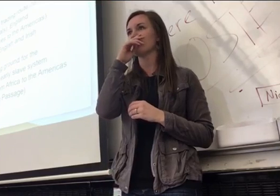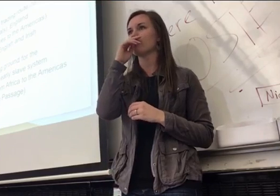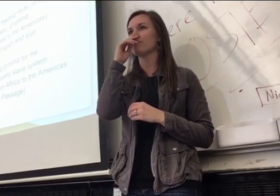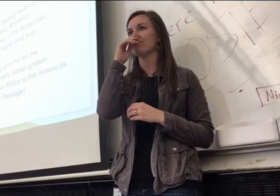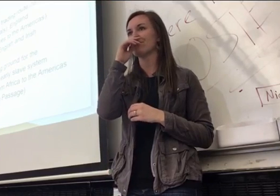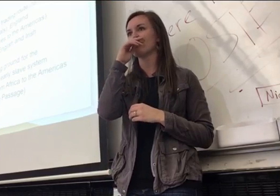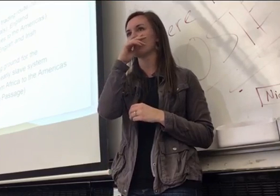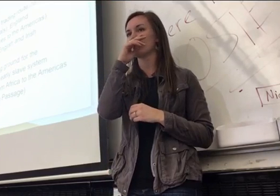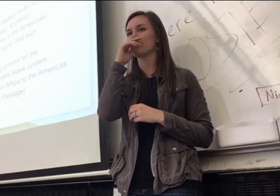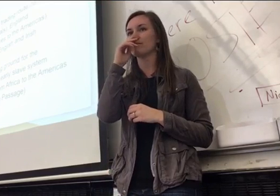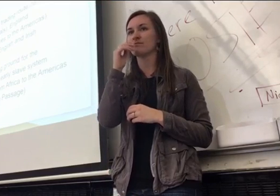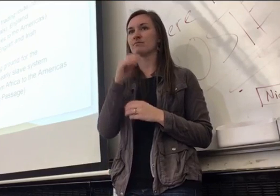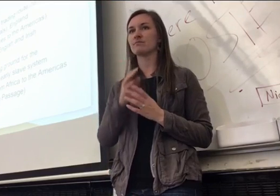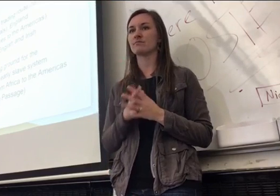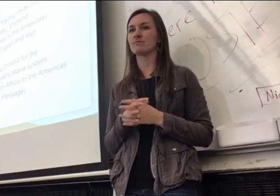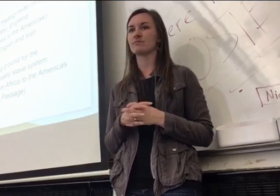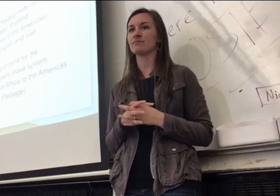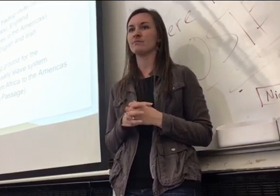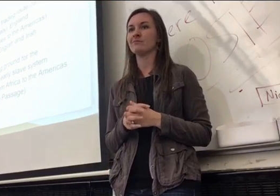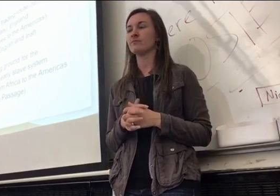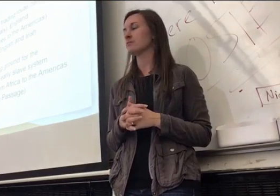I was just taking a nap.